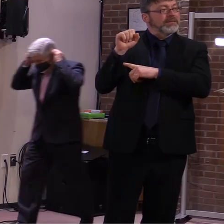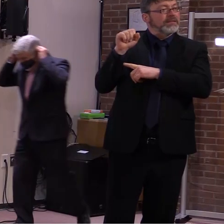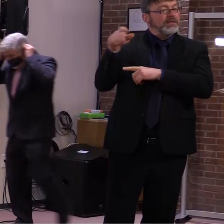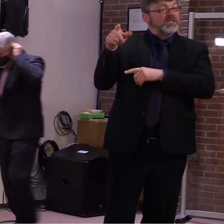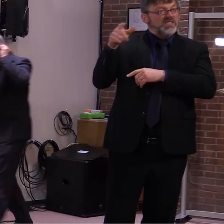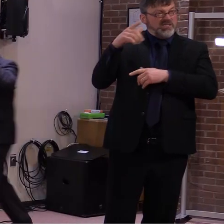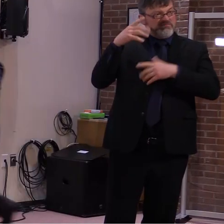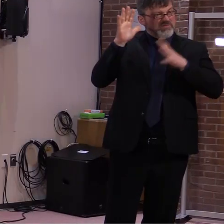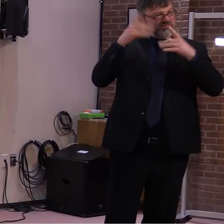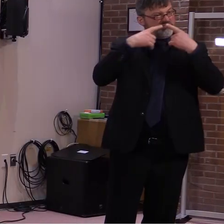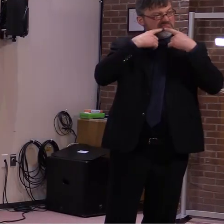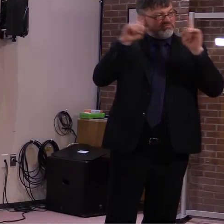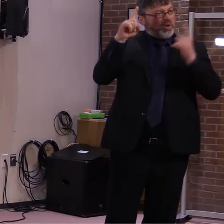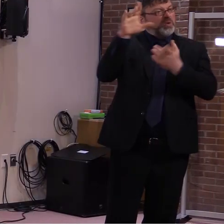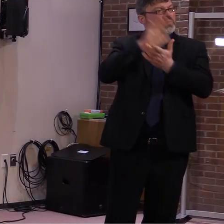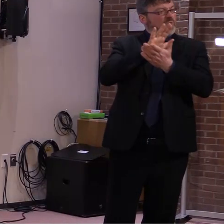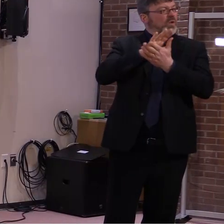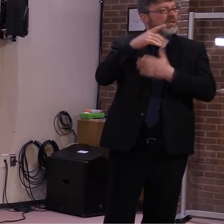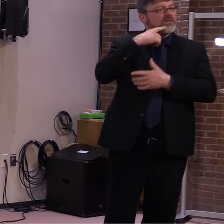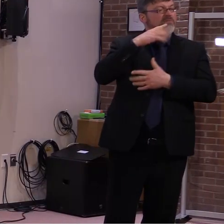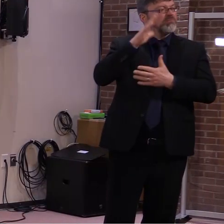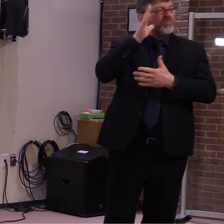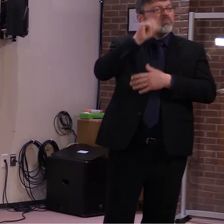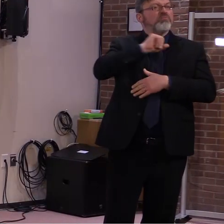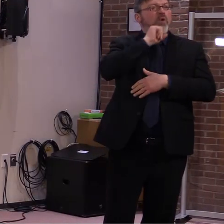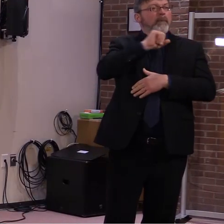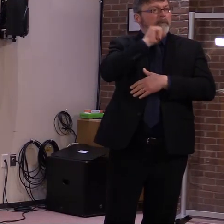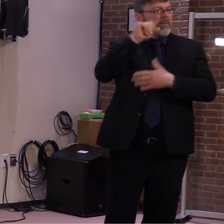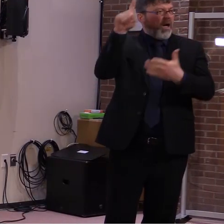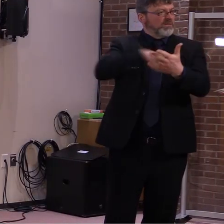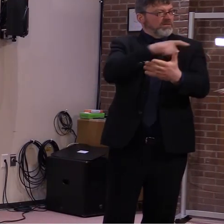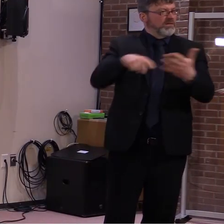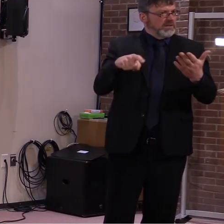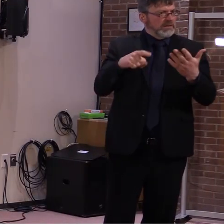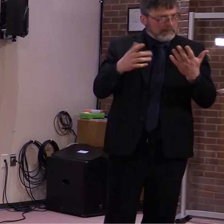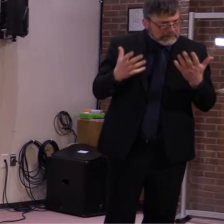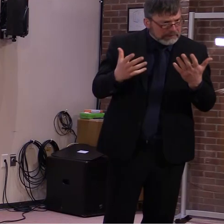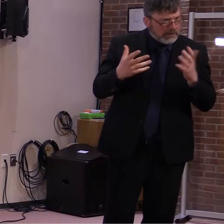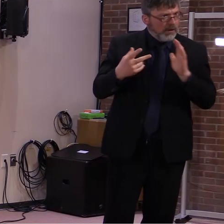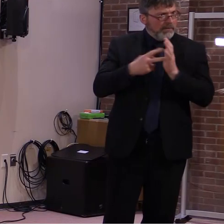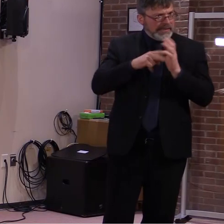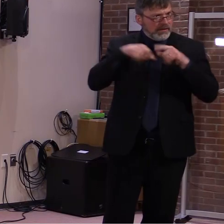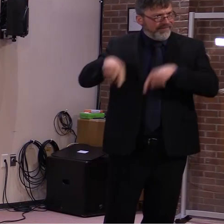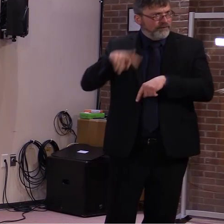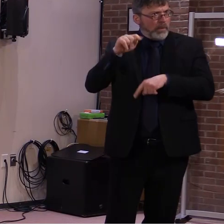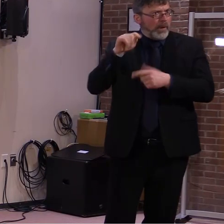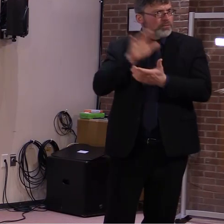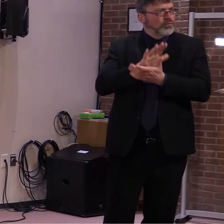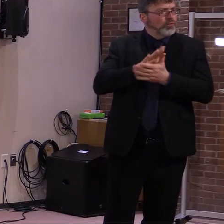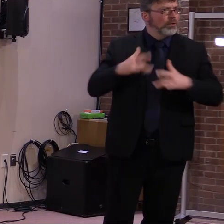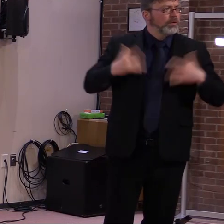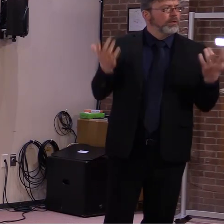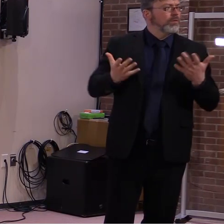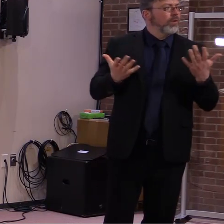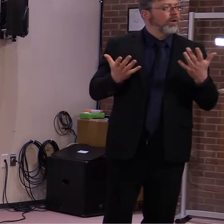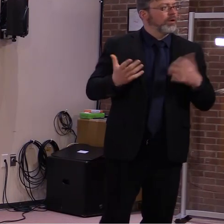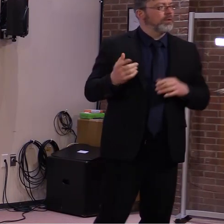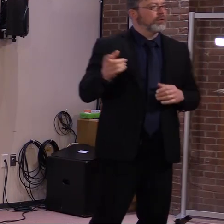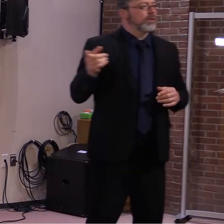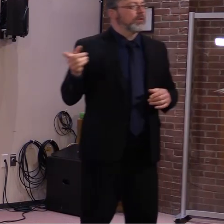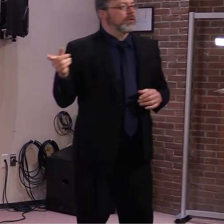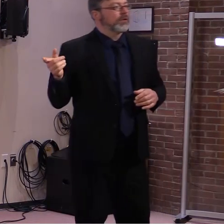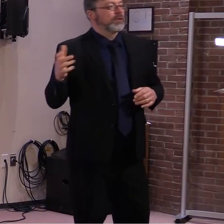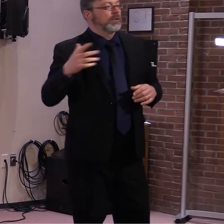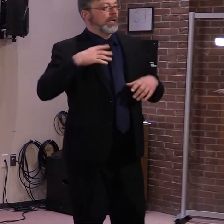will be issuing some guidance and direction for end-of-year activities in April, but not at this moment. And proms